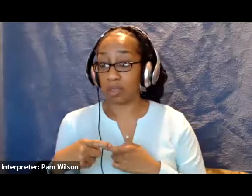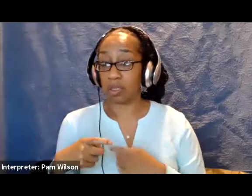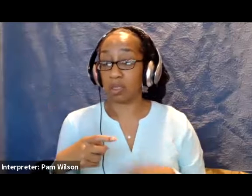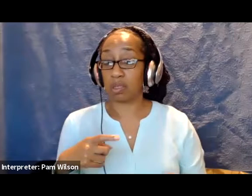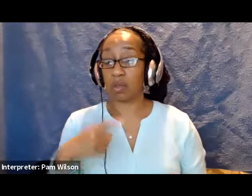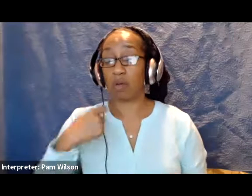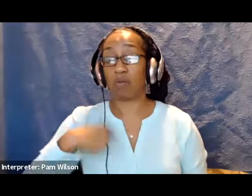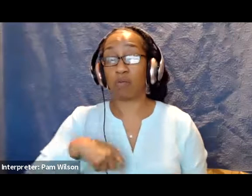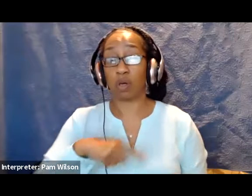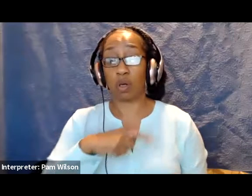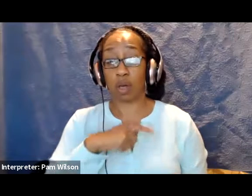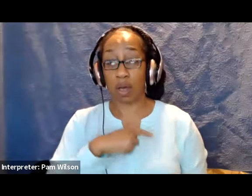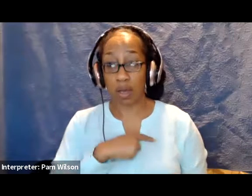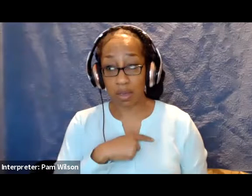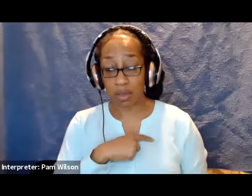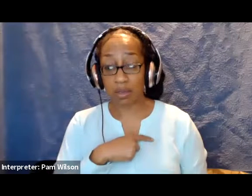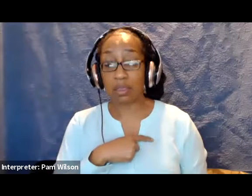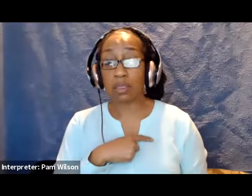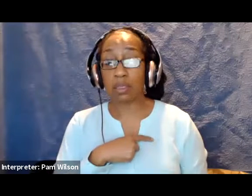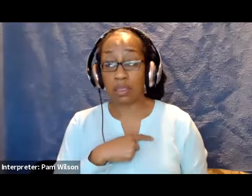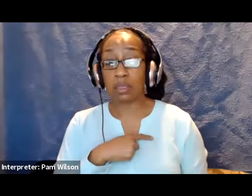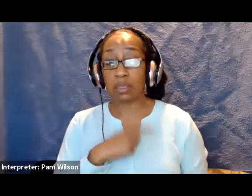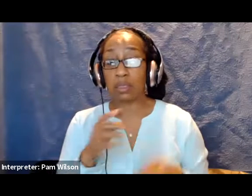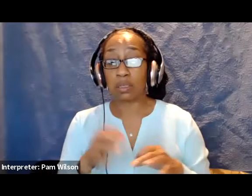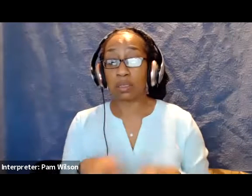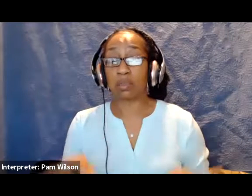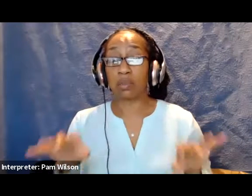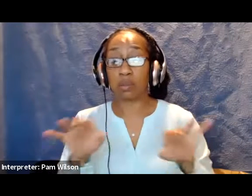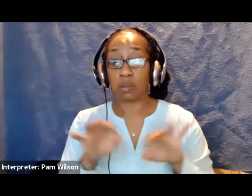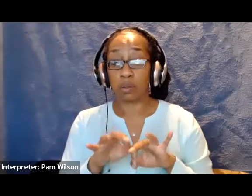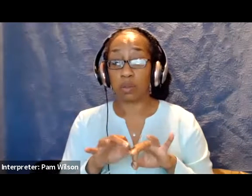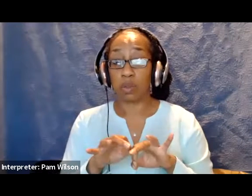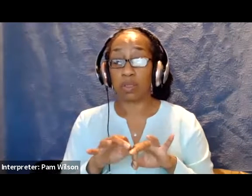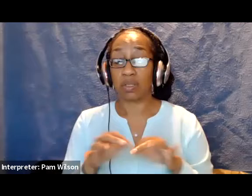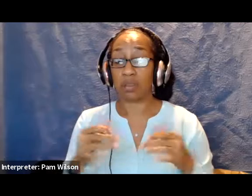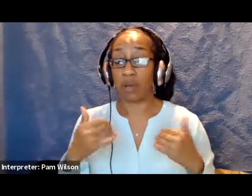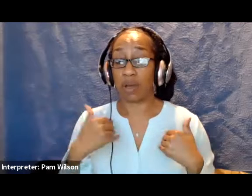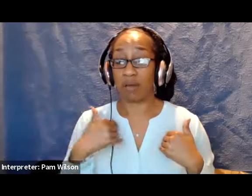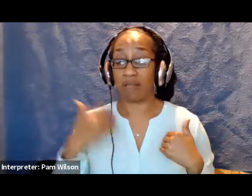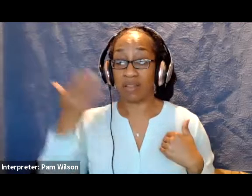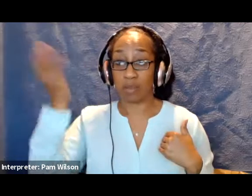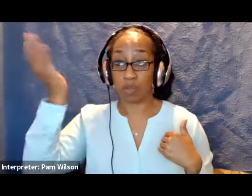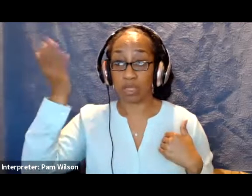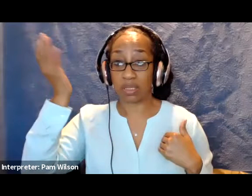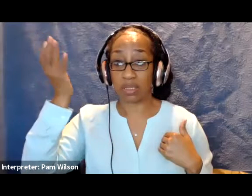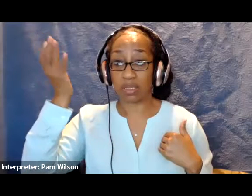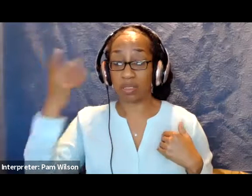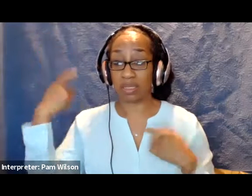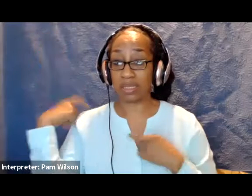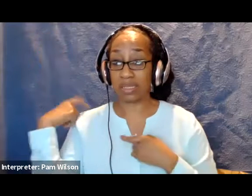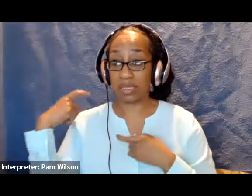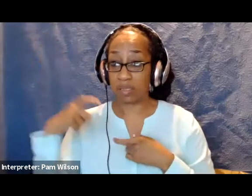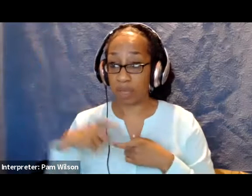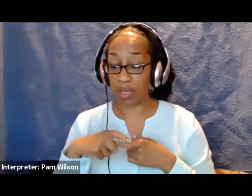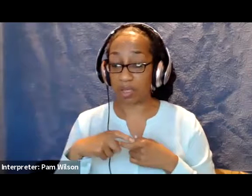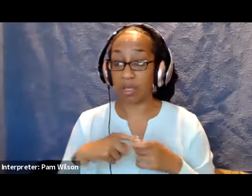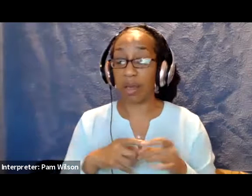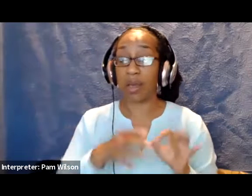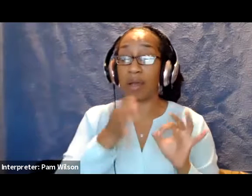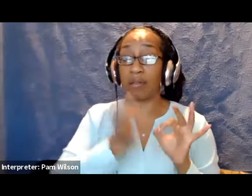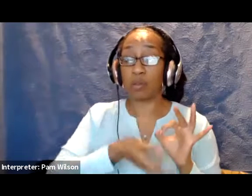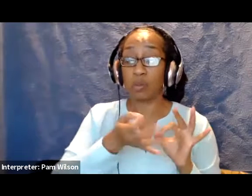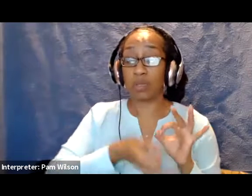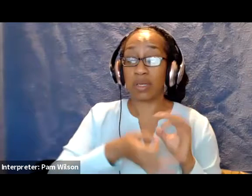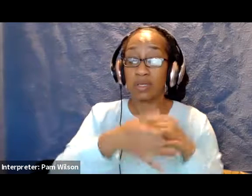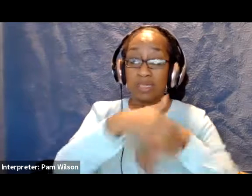more sense to actually have the presentation in Spanish and have the interpretation in